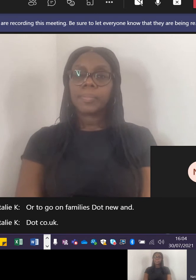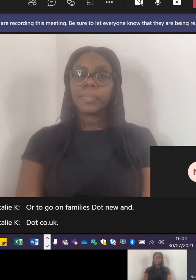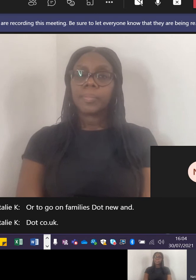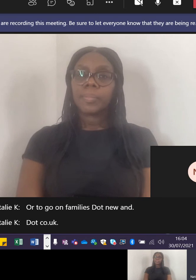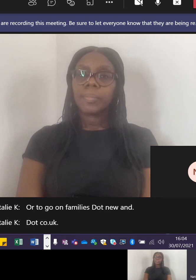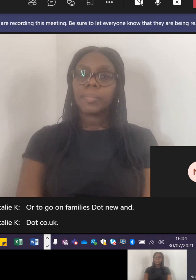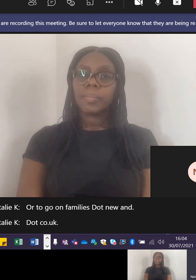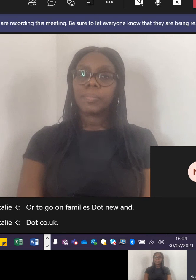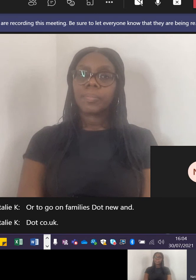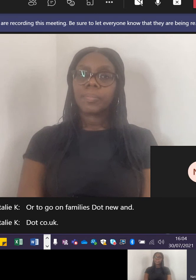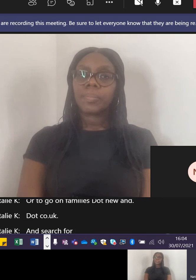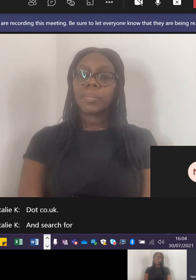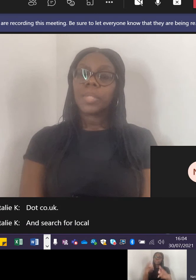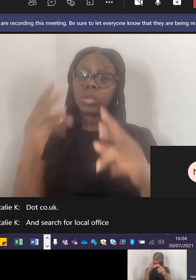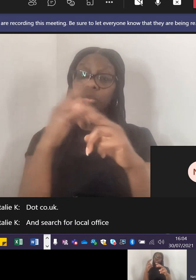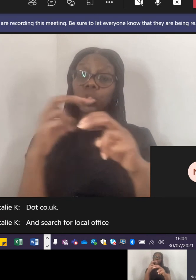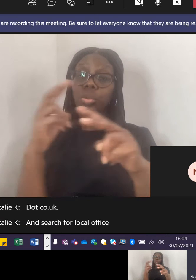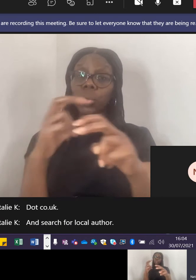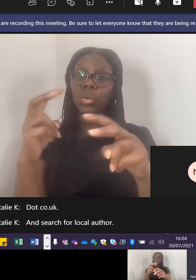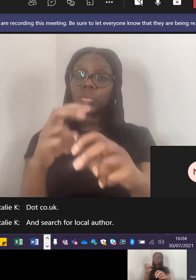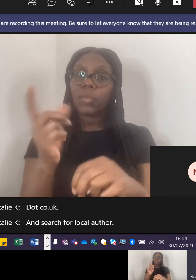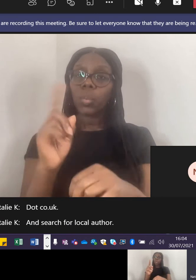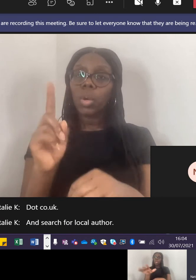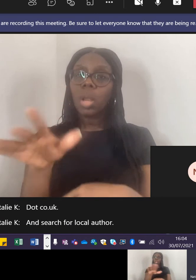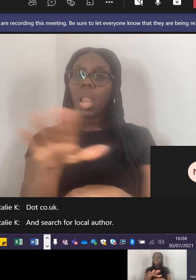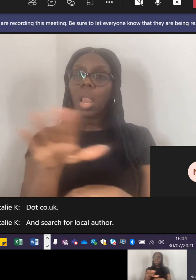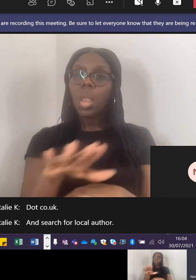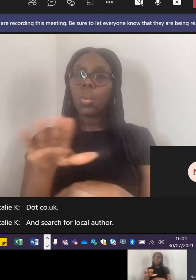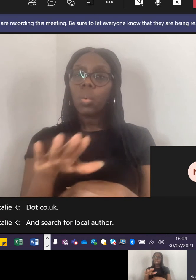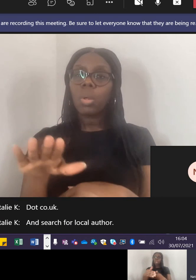and search for local offer.